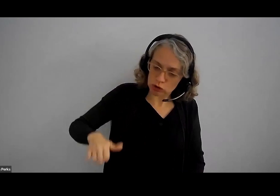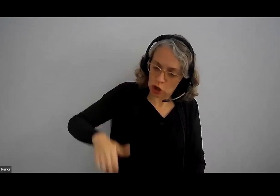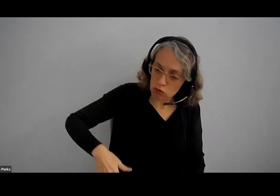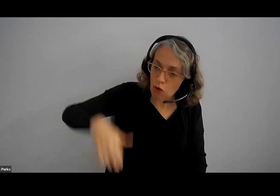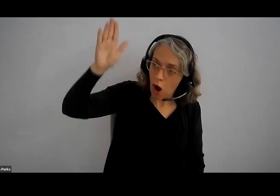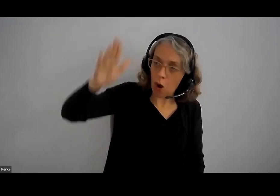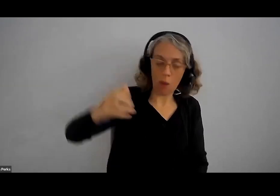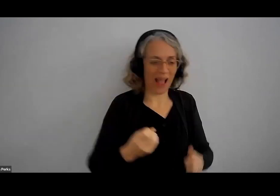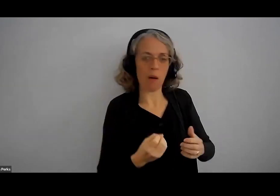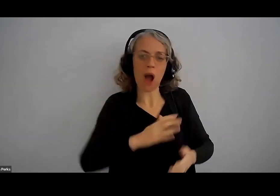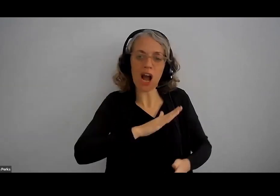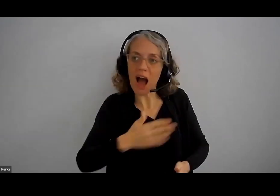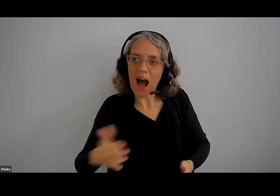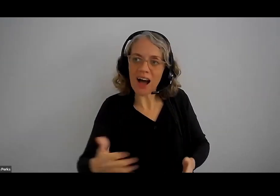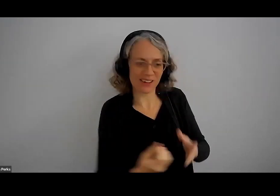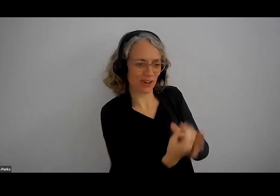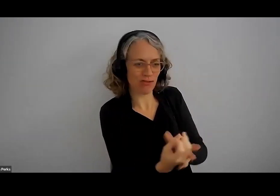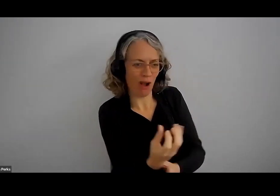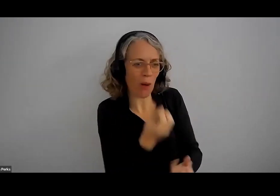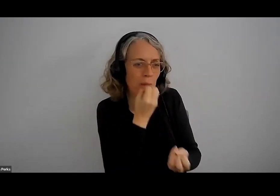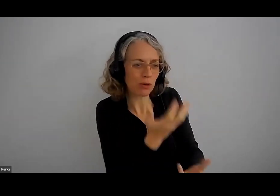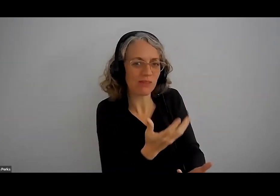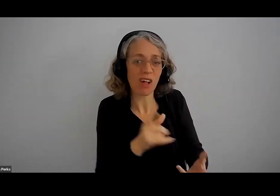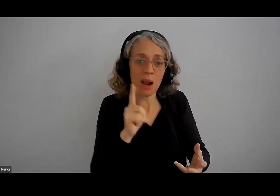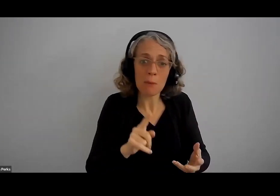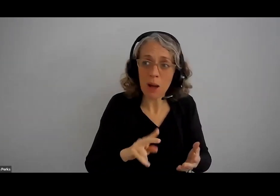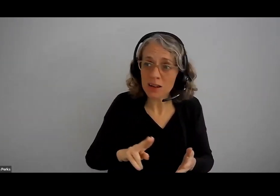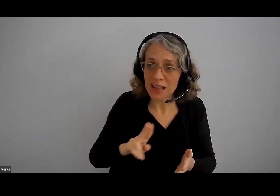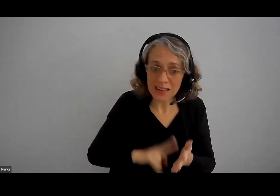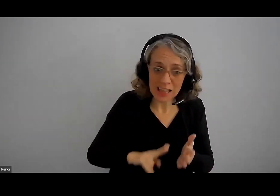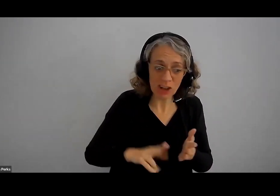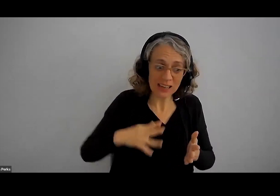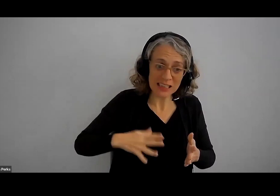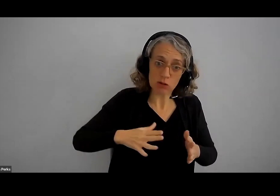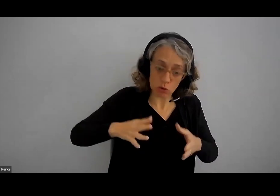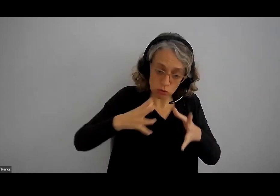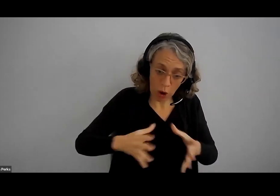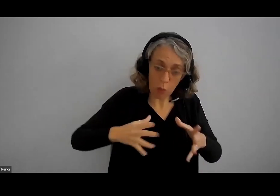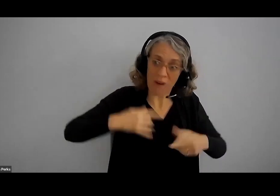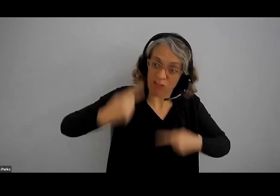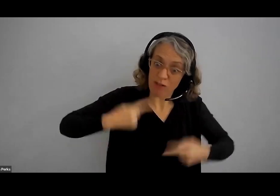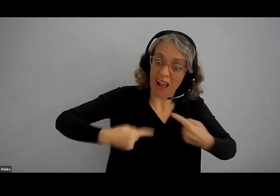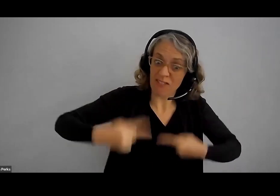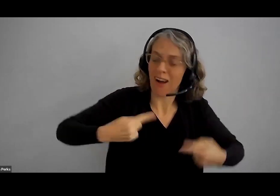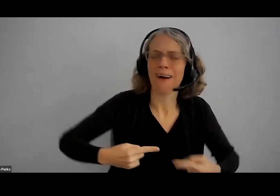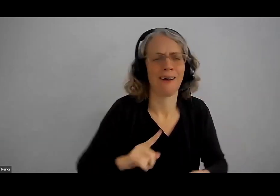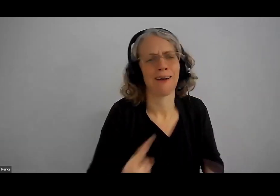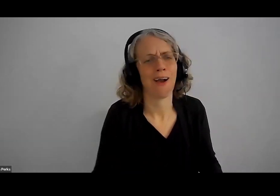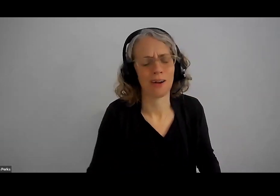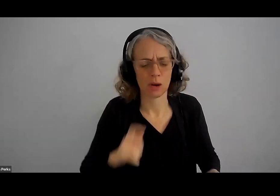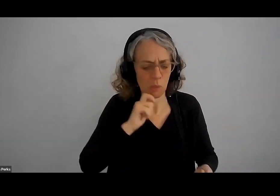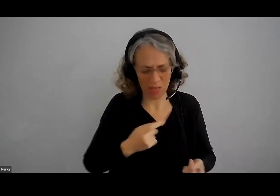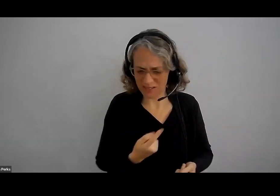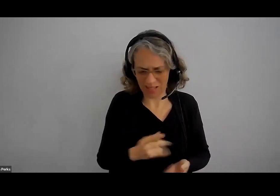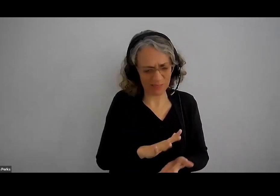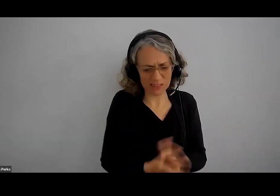gardens grow. But nothing in nature succeeds by trying to grow forever. It will destroy itself or the